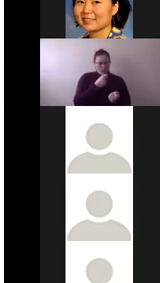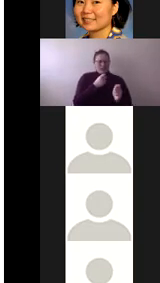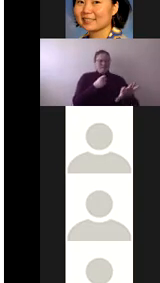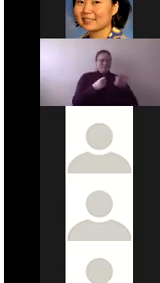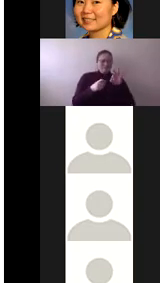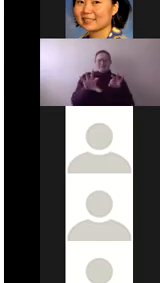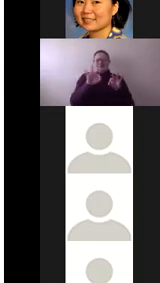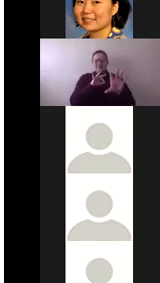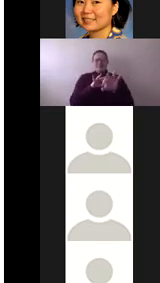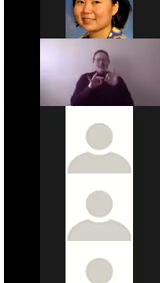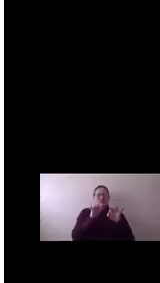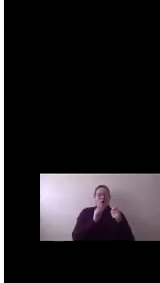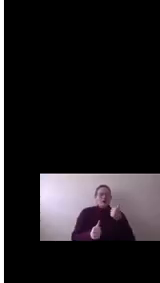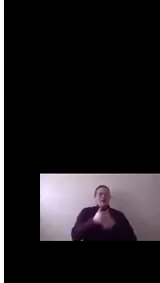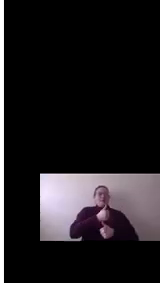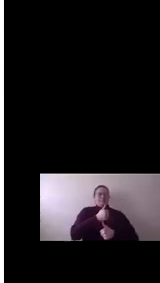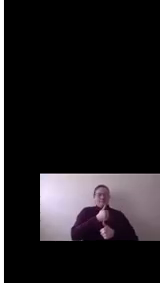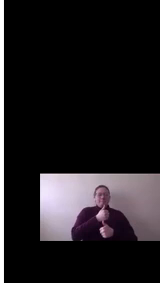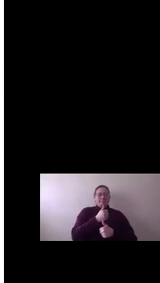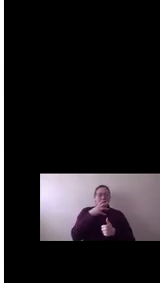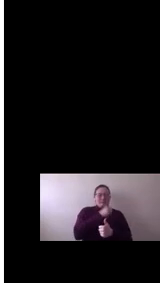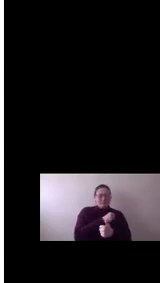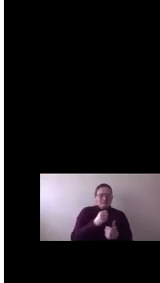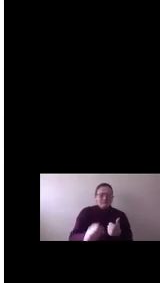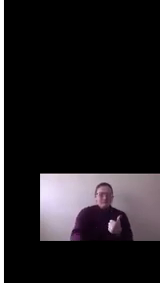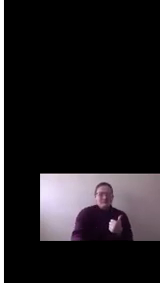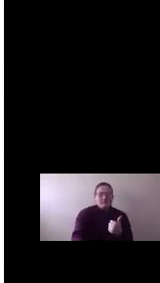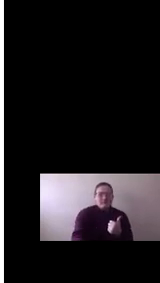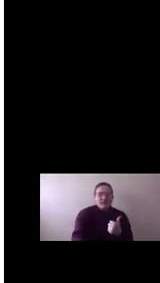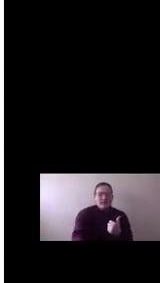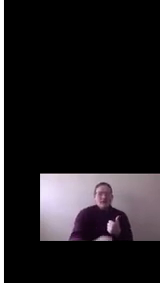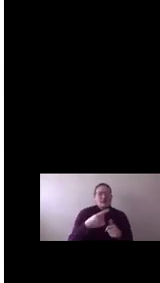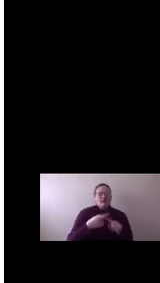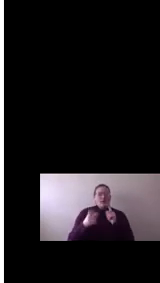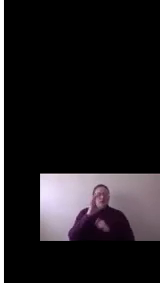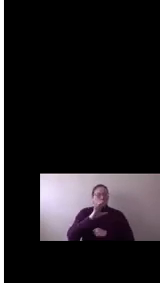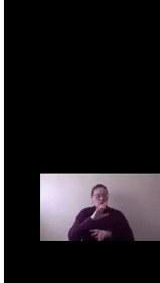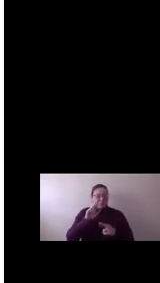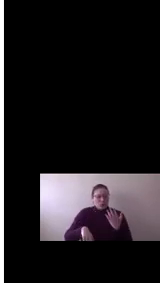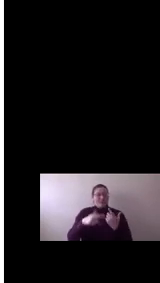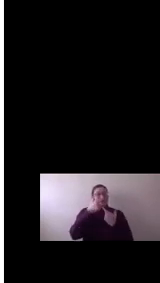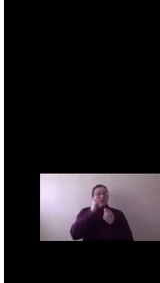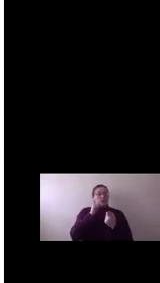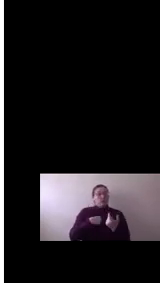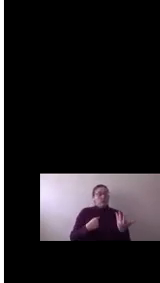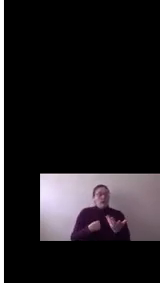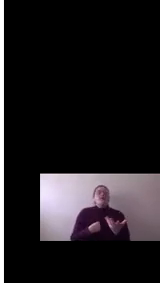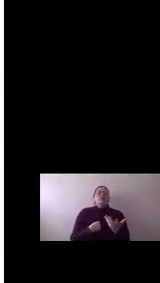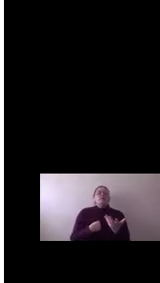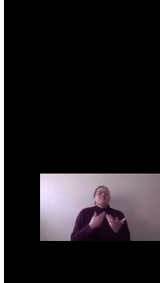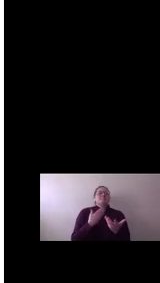top, presumably based on search results. And to me, what's really interesting is how